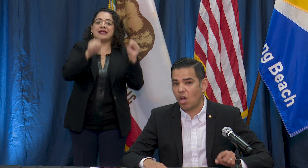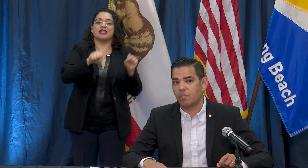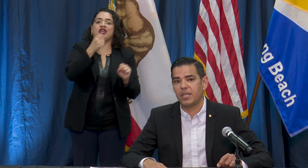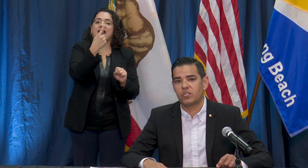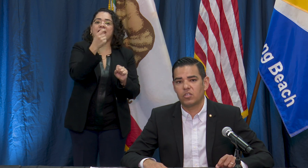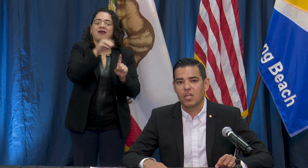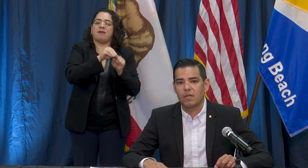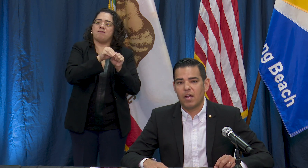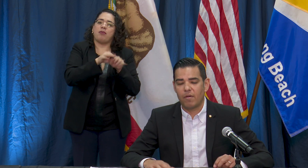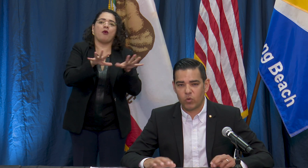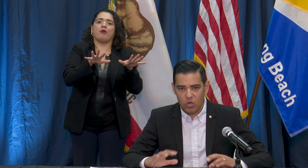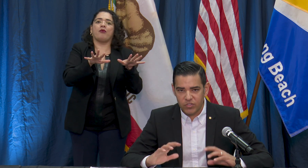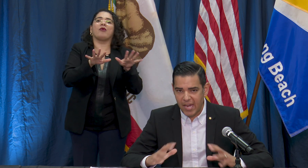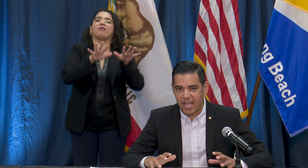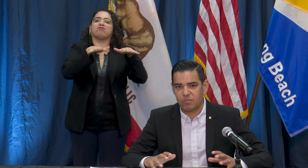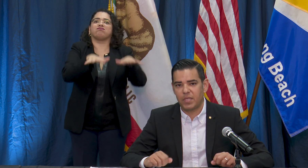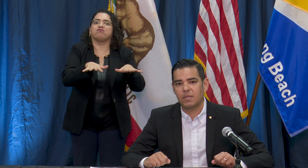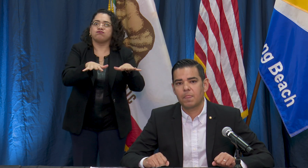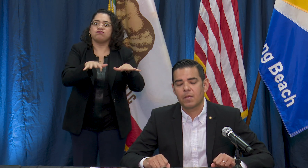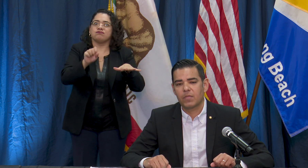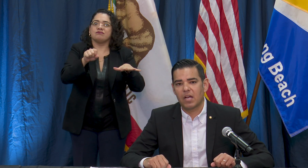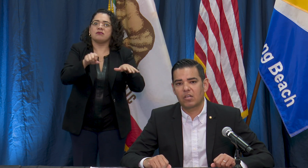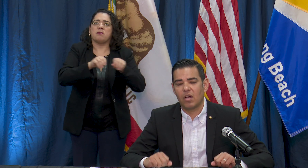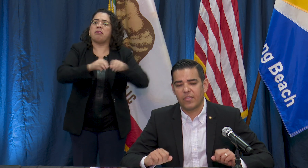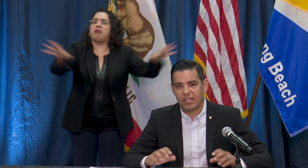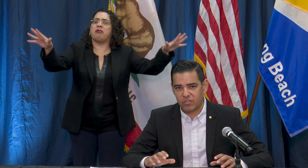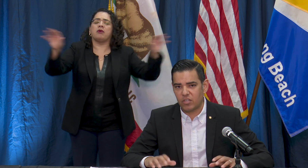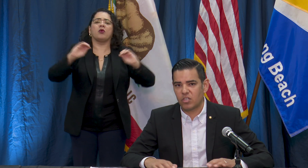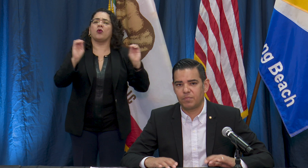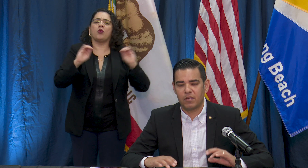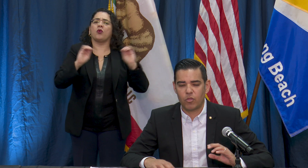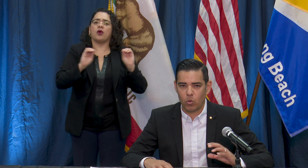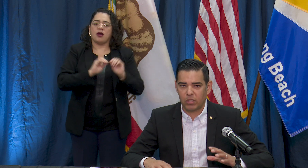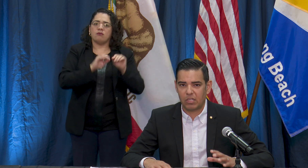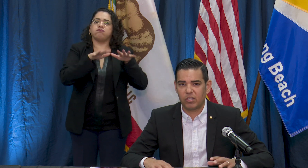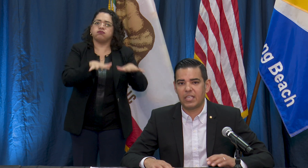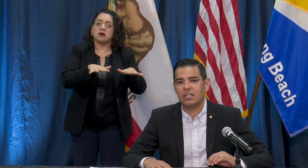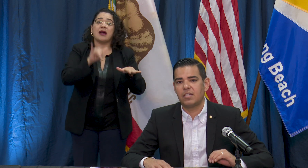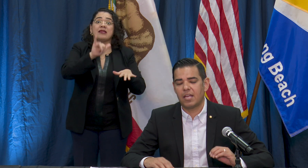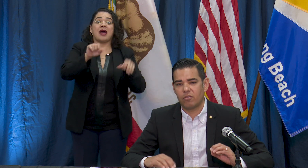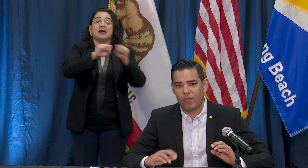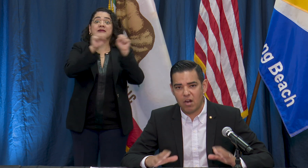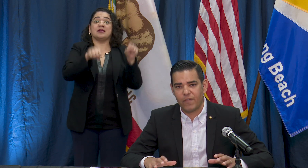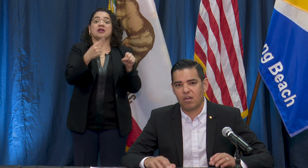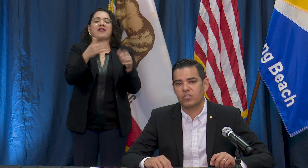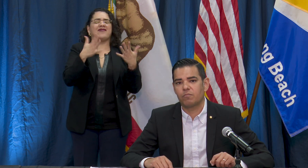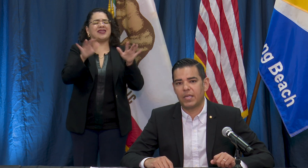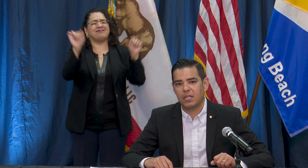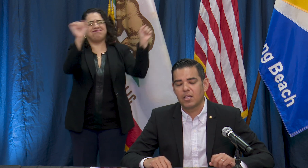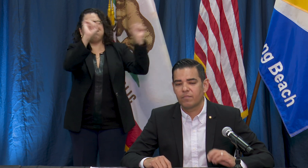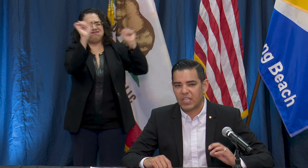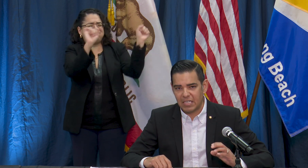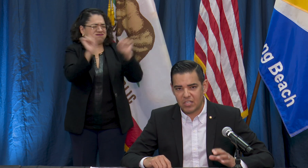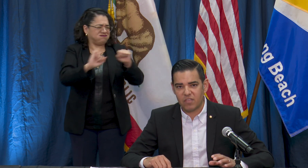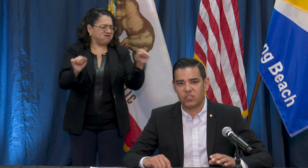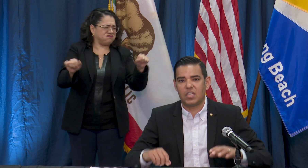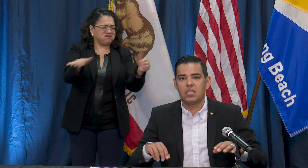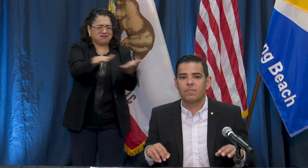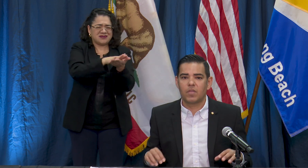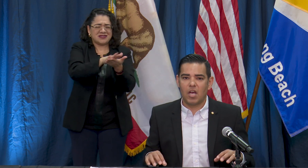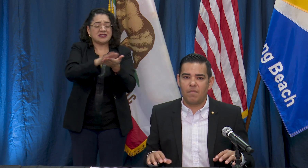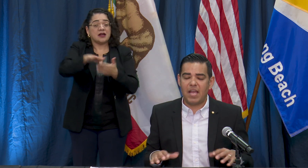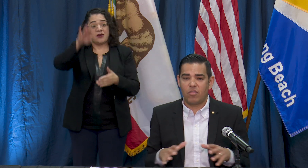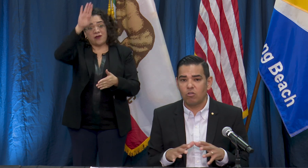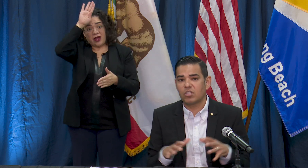North Long Beach. Of course, that station has been thoroughly cleaned, and firefighters have been getting